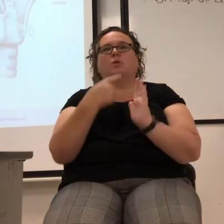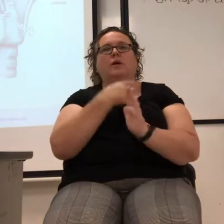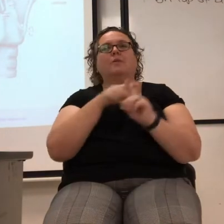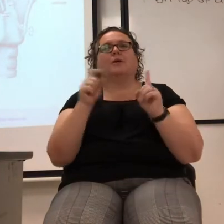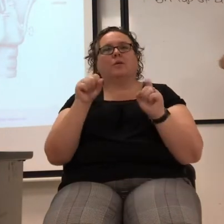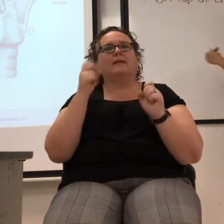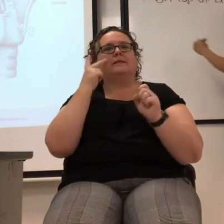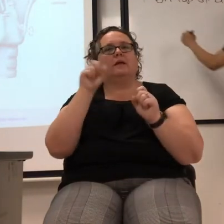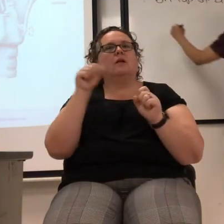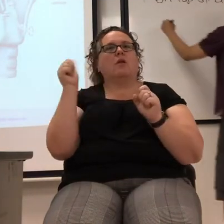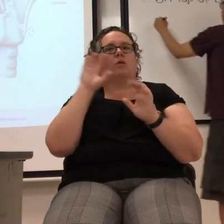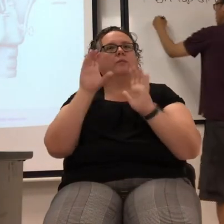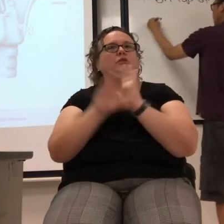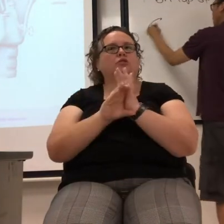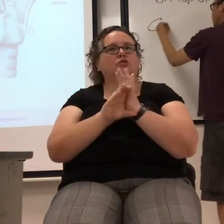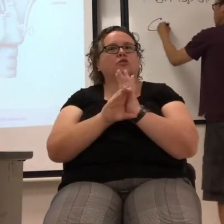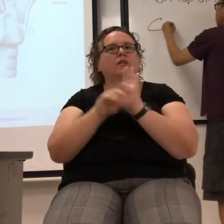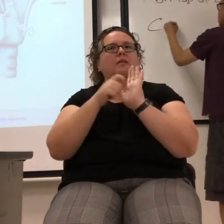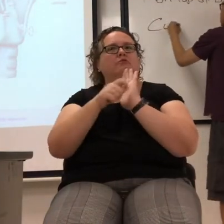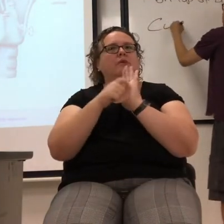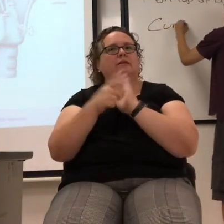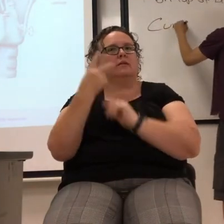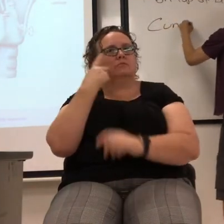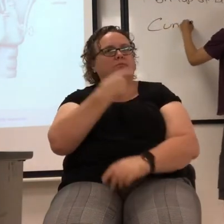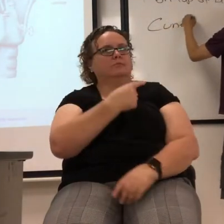pictures. Let me write it down.